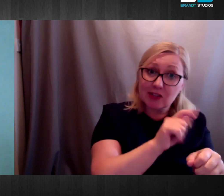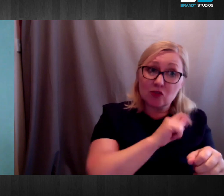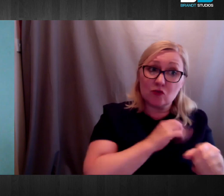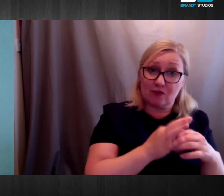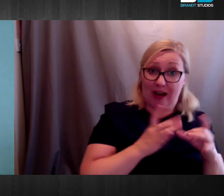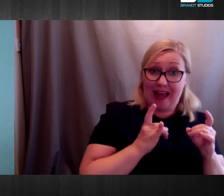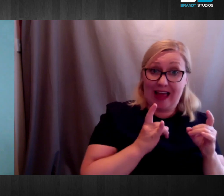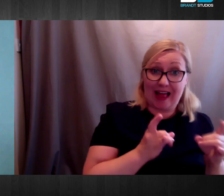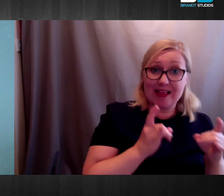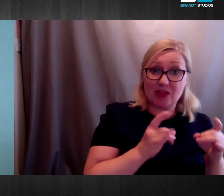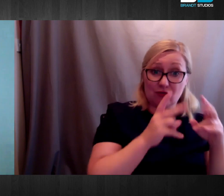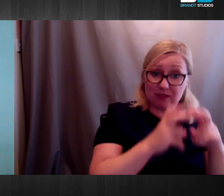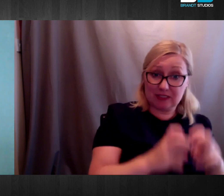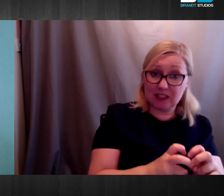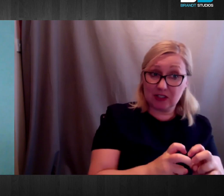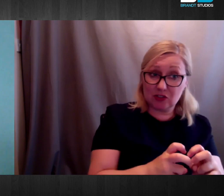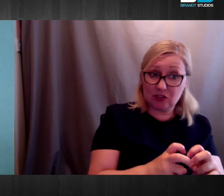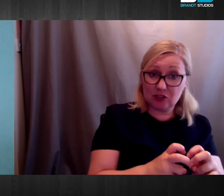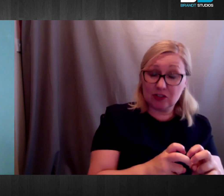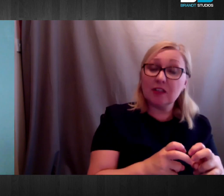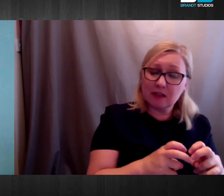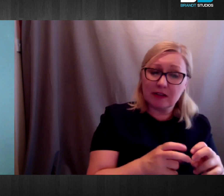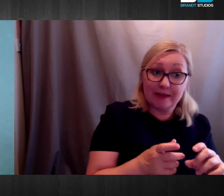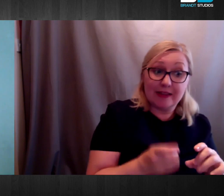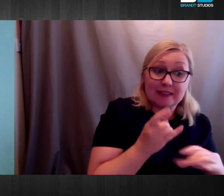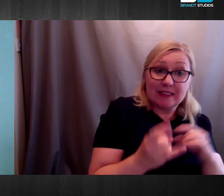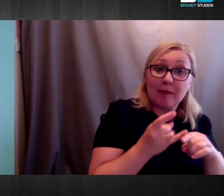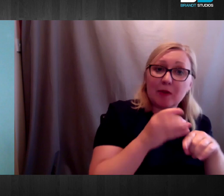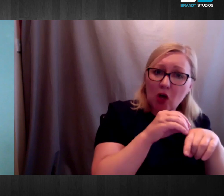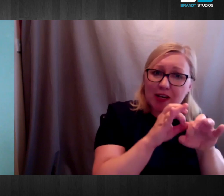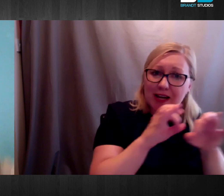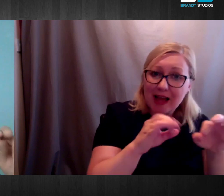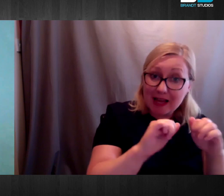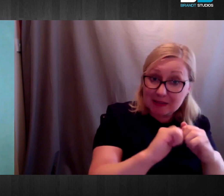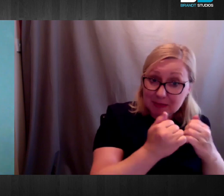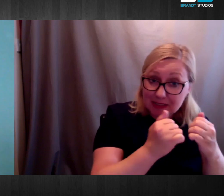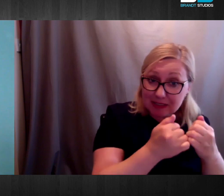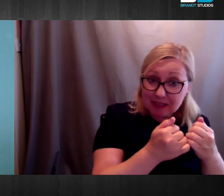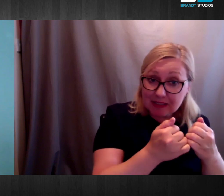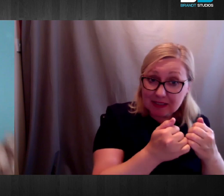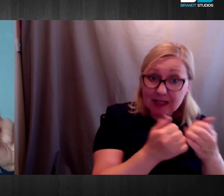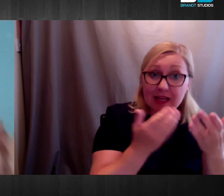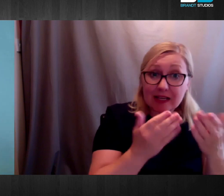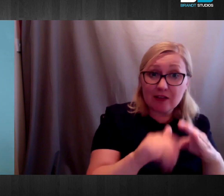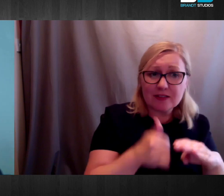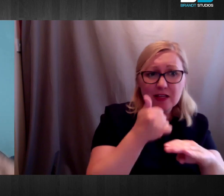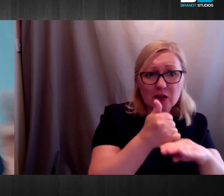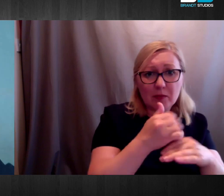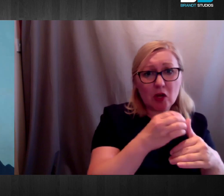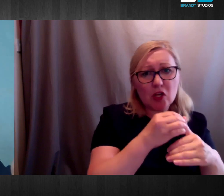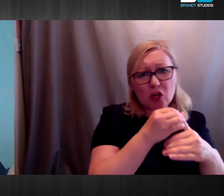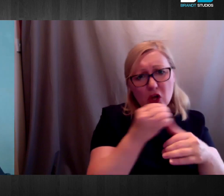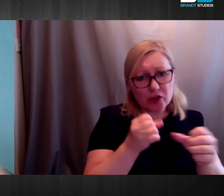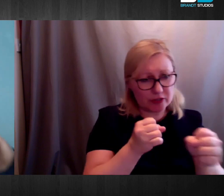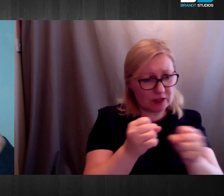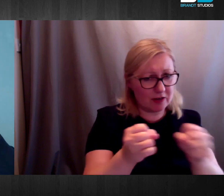held an online meeting and now has set up a matching service. Researchers can phone them up and email